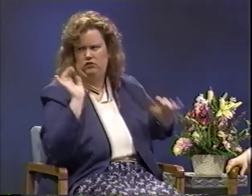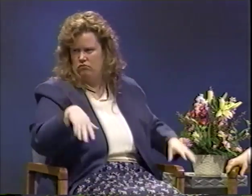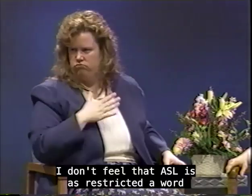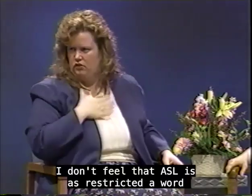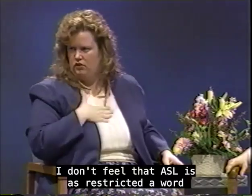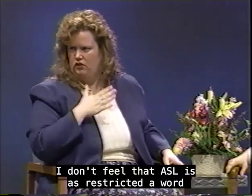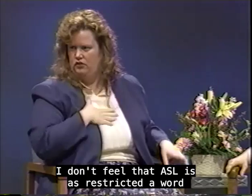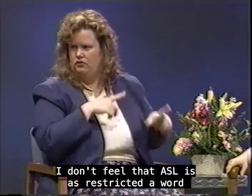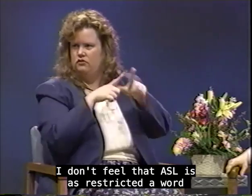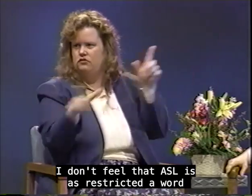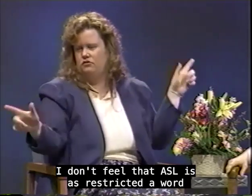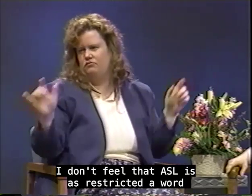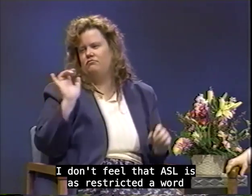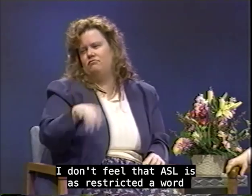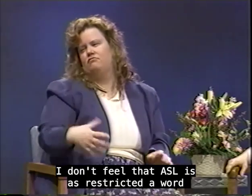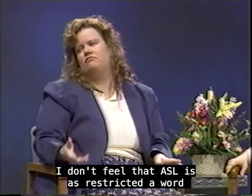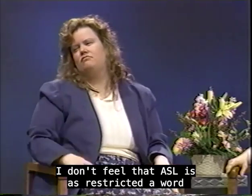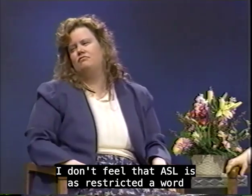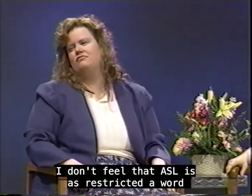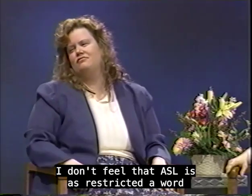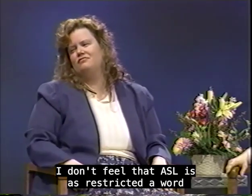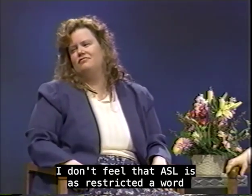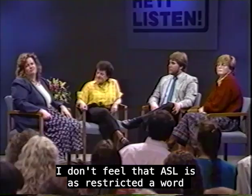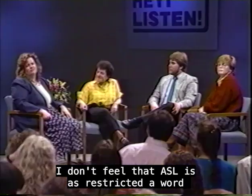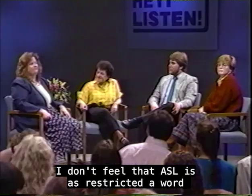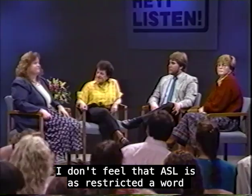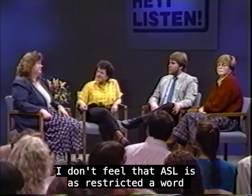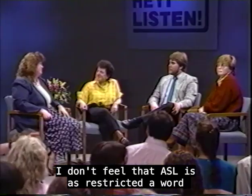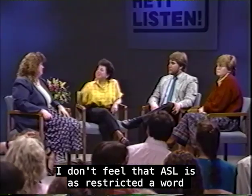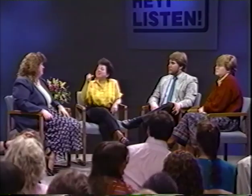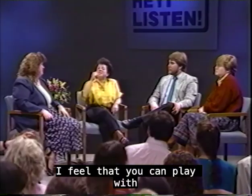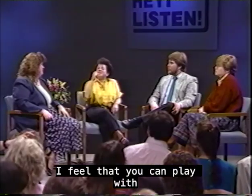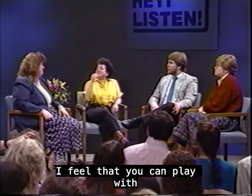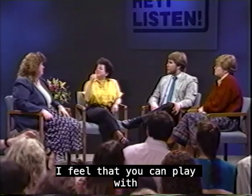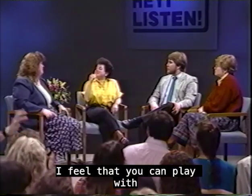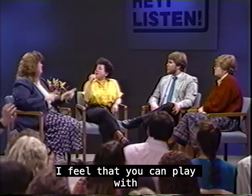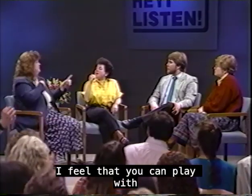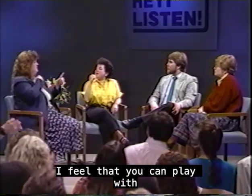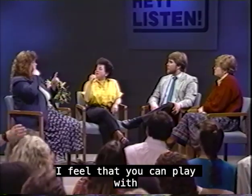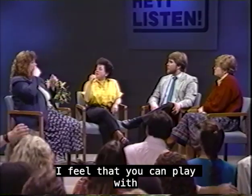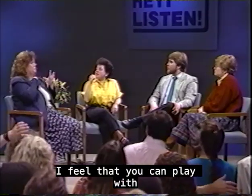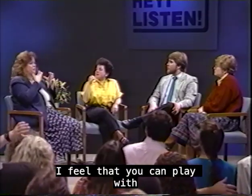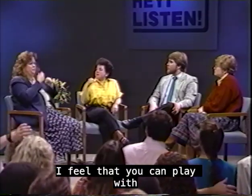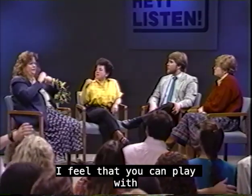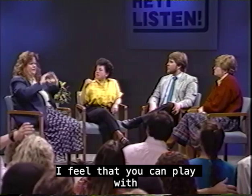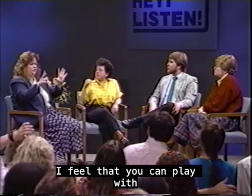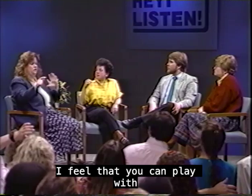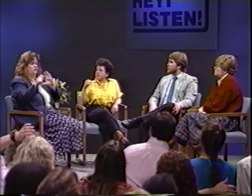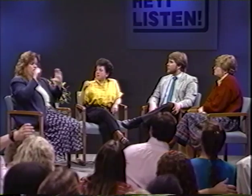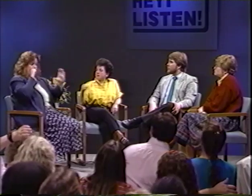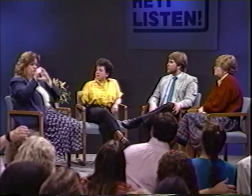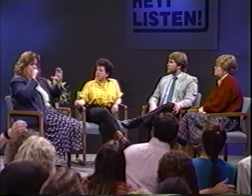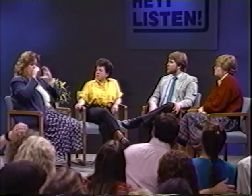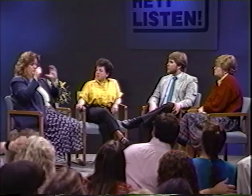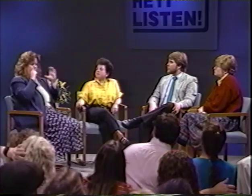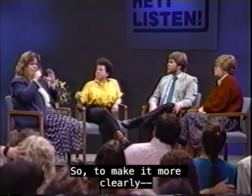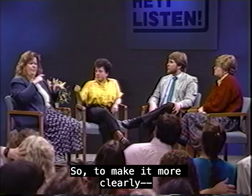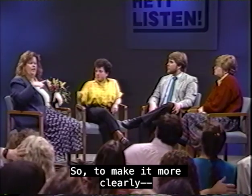I don't feel that ASL is as restricted a word order. I feel that you can play with them a little bit more. So to make it